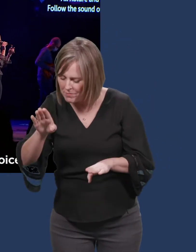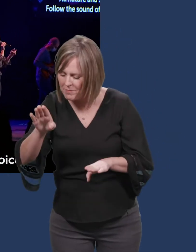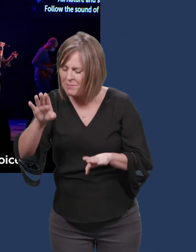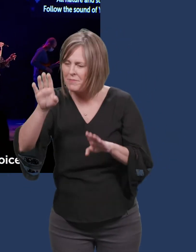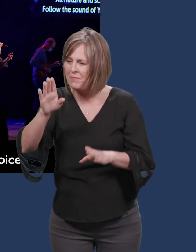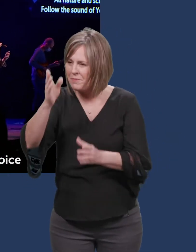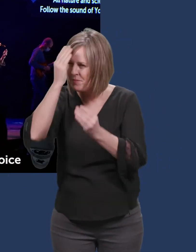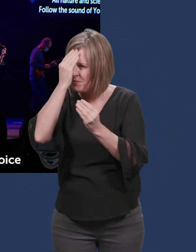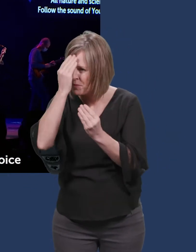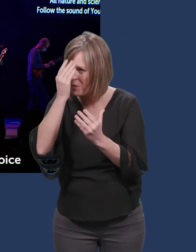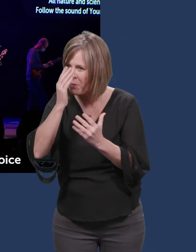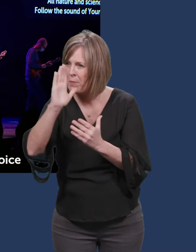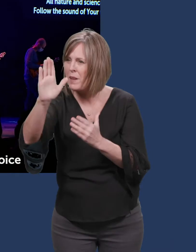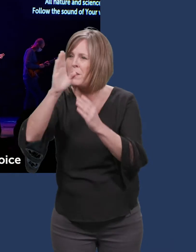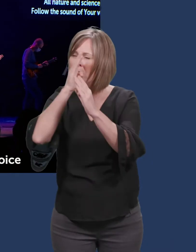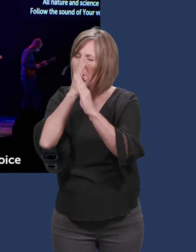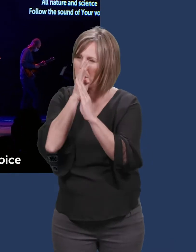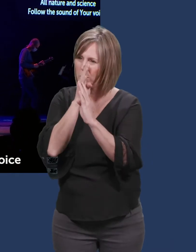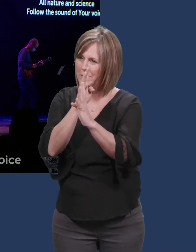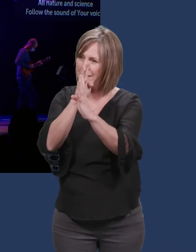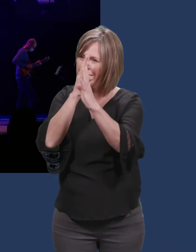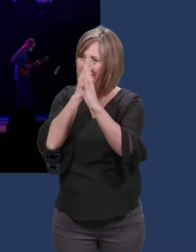your